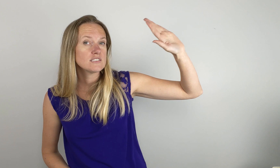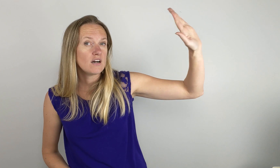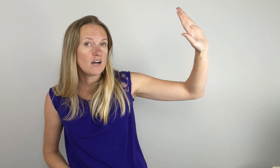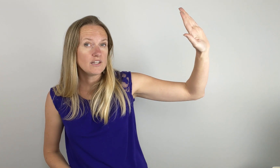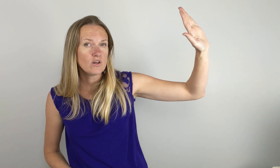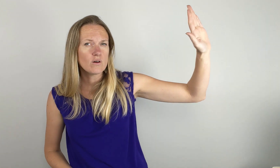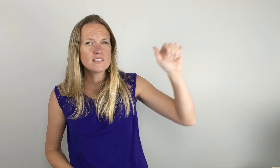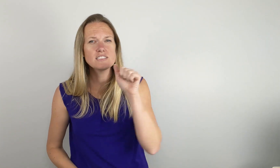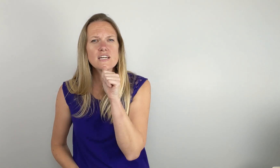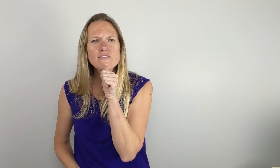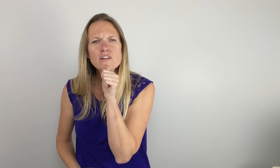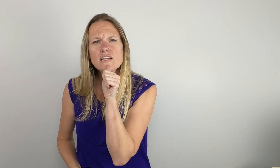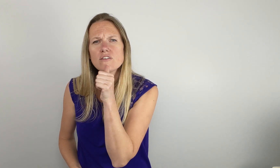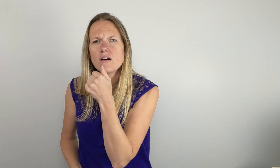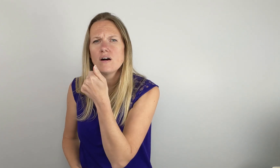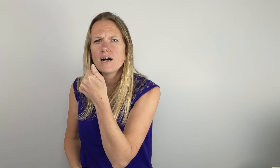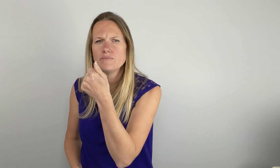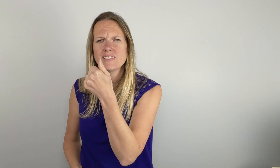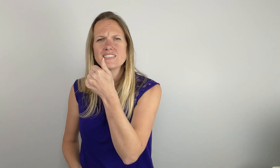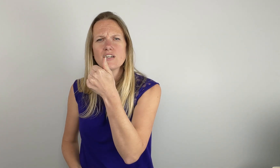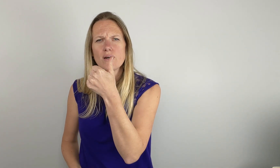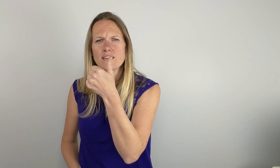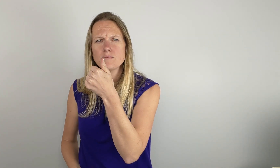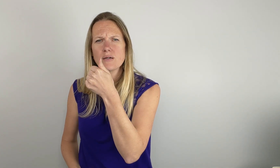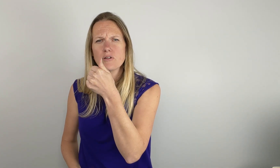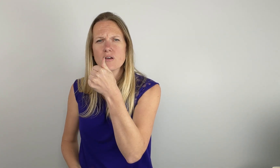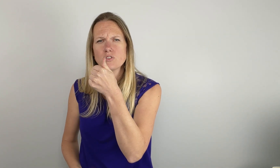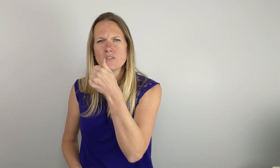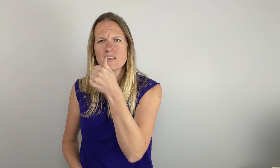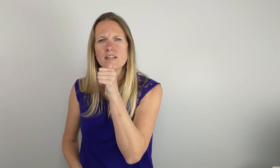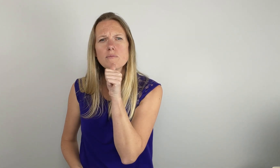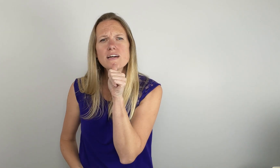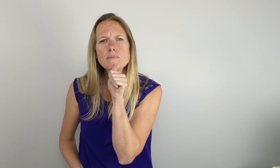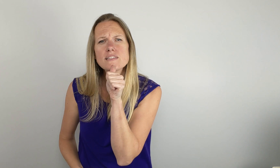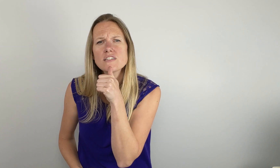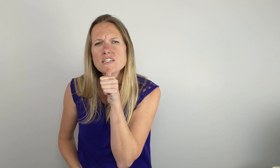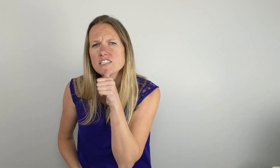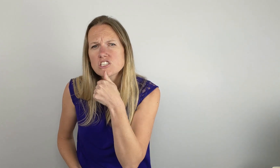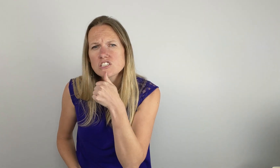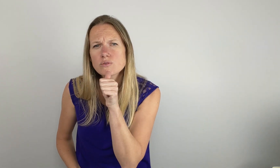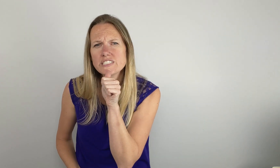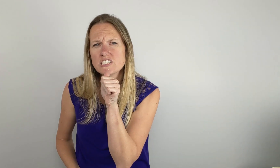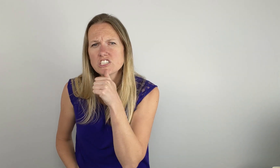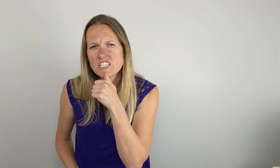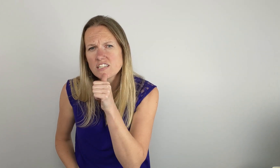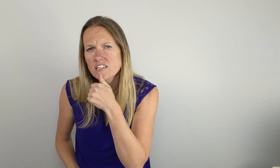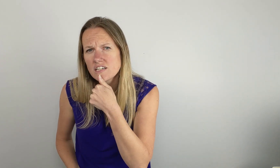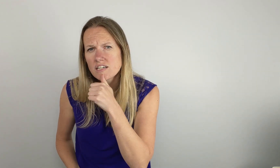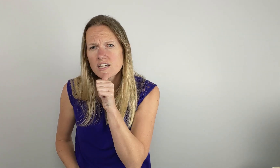to God, your, and then suffering, you, it's not quite a thumbs up. Your thumb's only a little bit up, and then you kind of turn it twice at your chin,